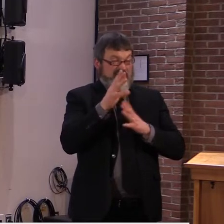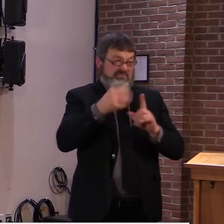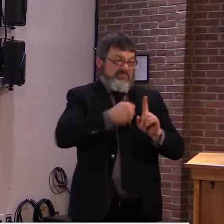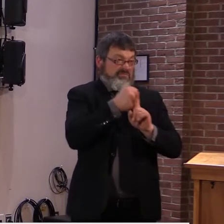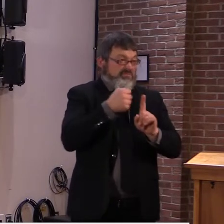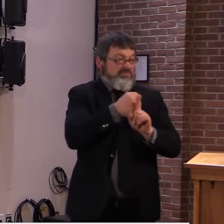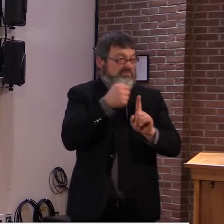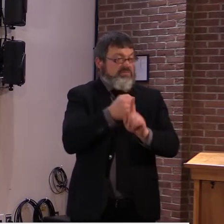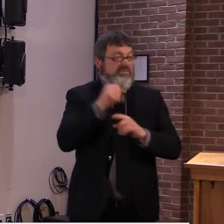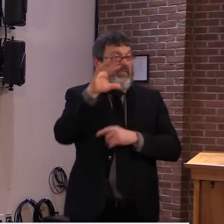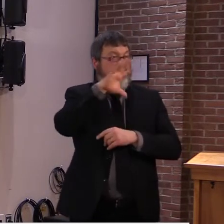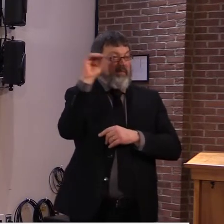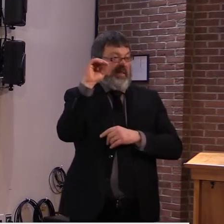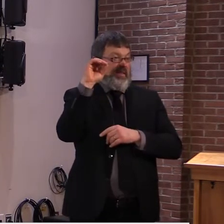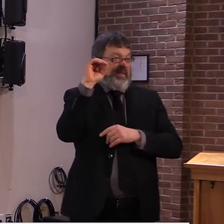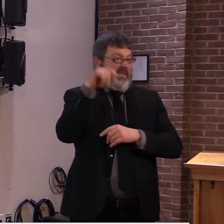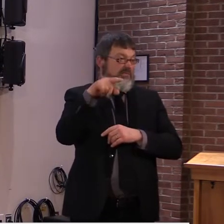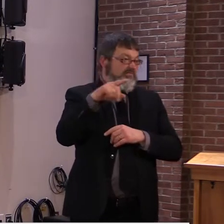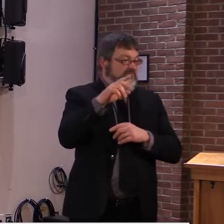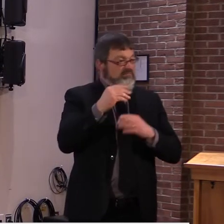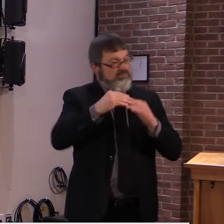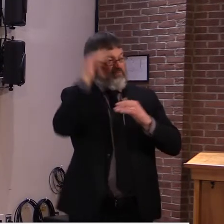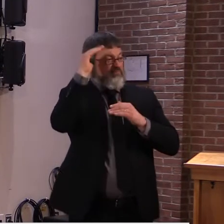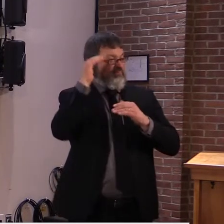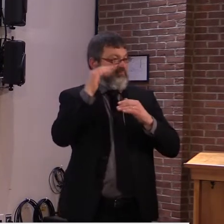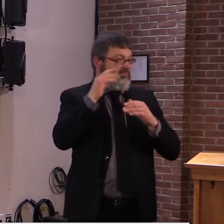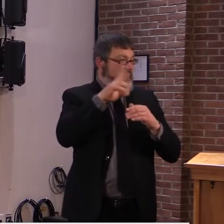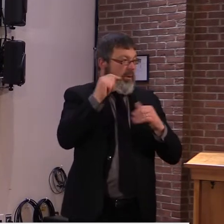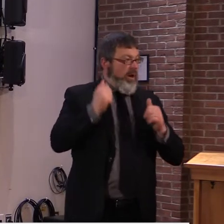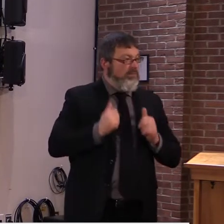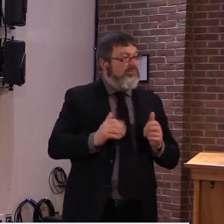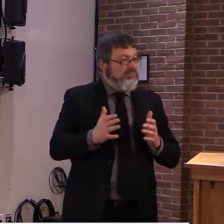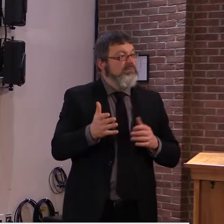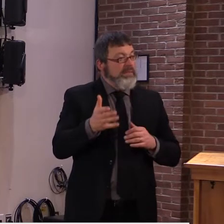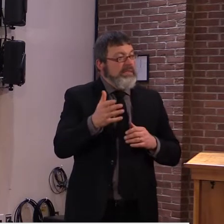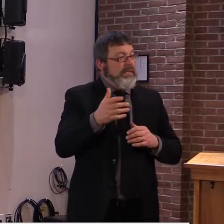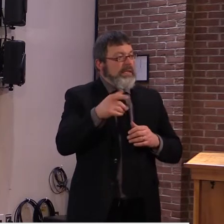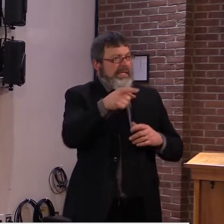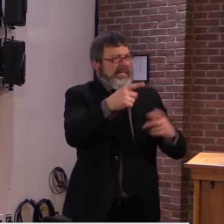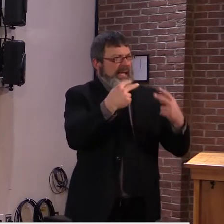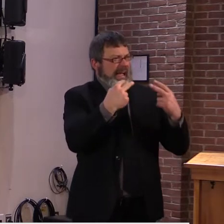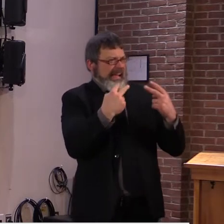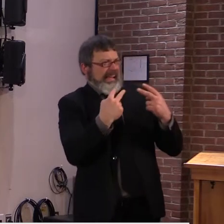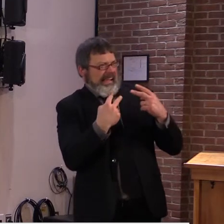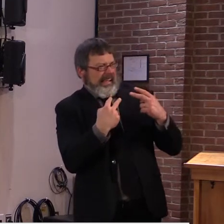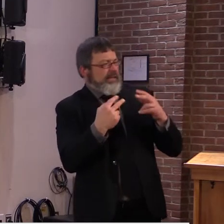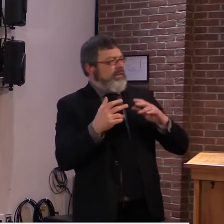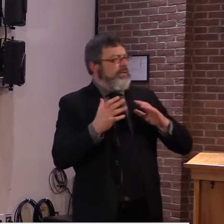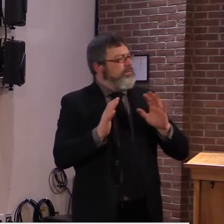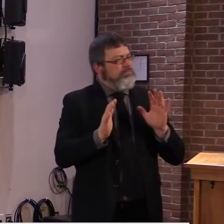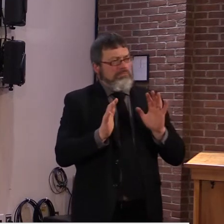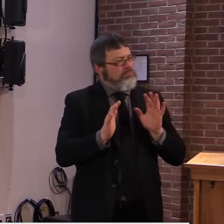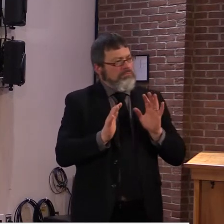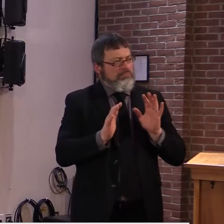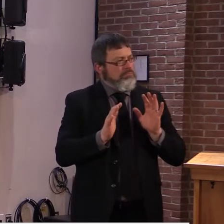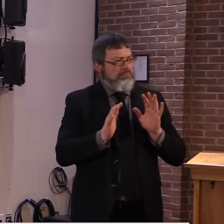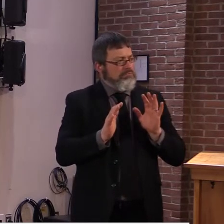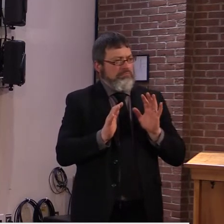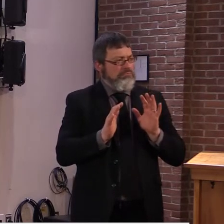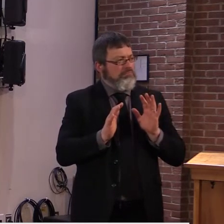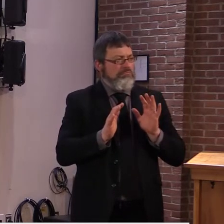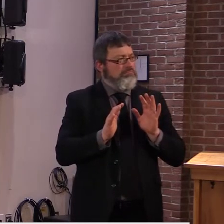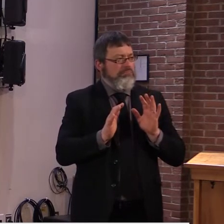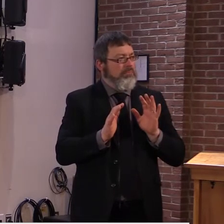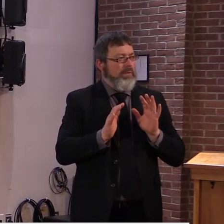daily reports of cases in the high double digits is still not good news, and I don't want any of us to consider this to be the new